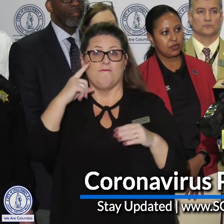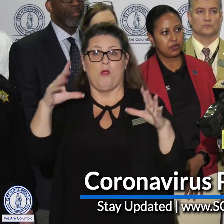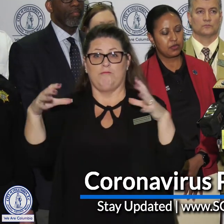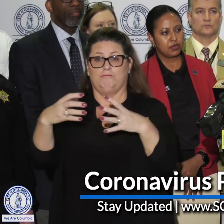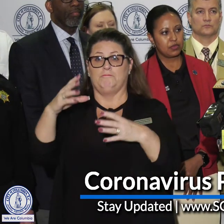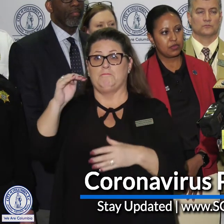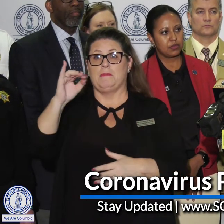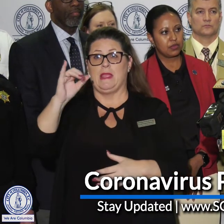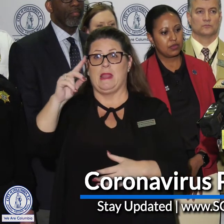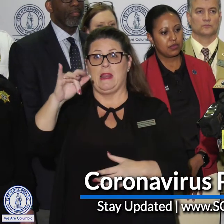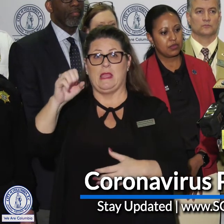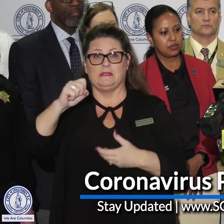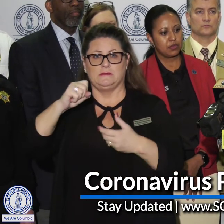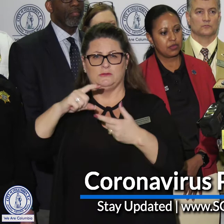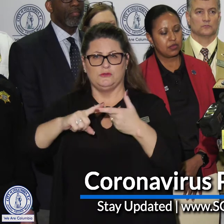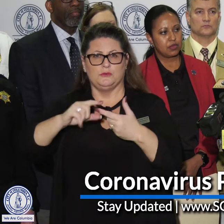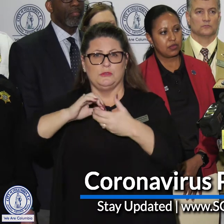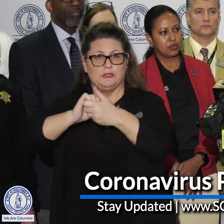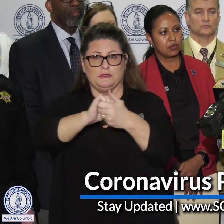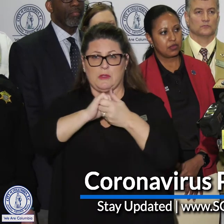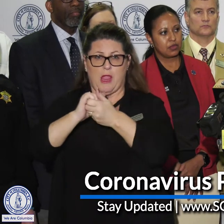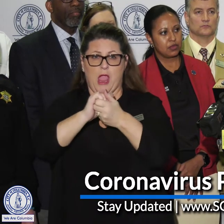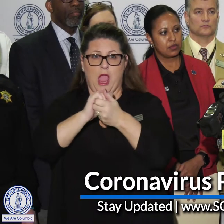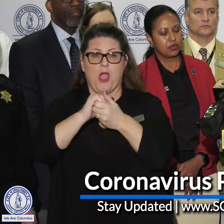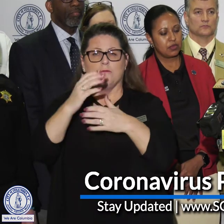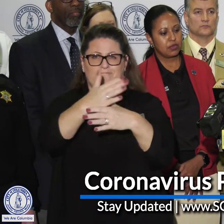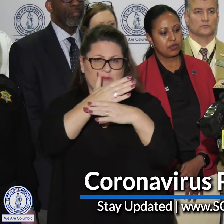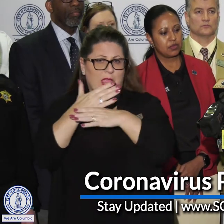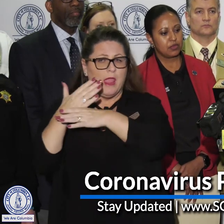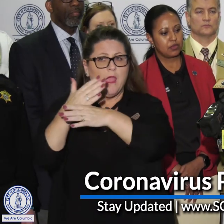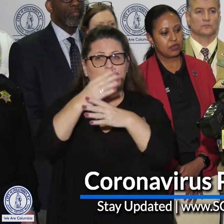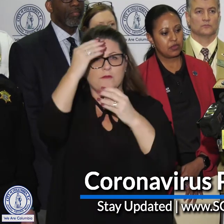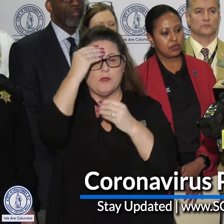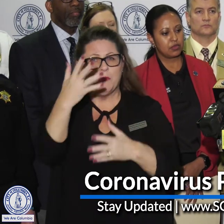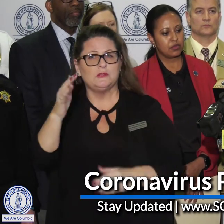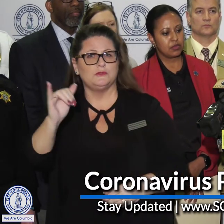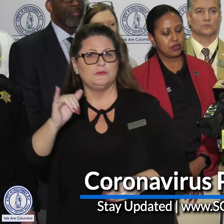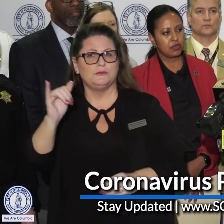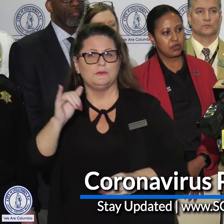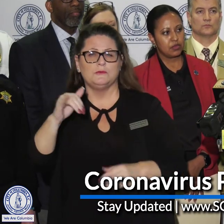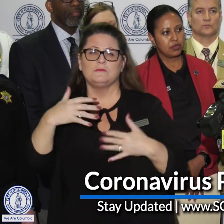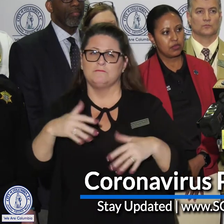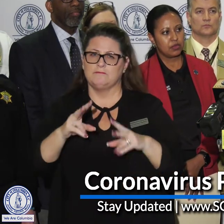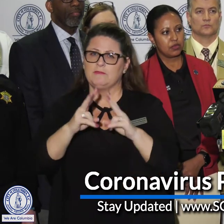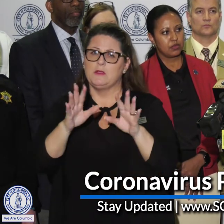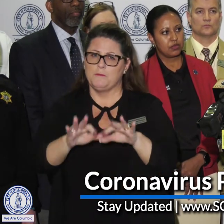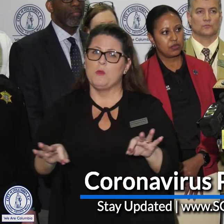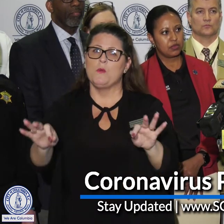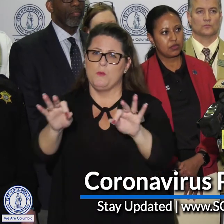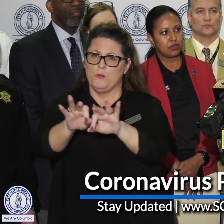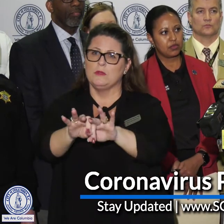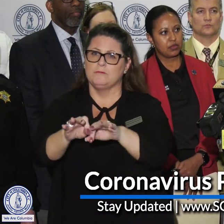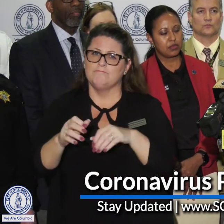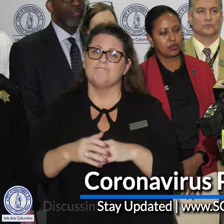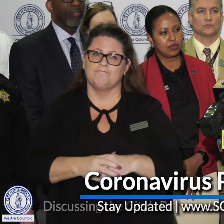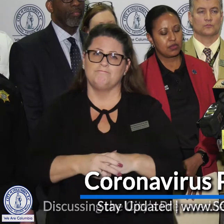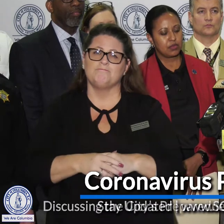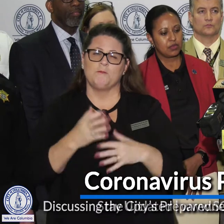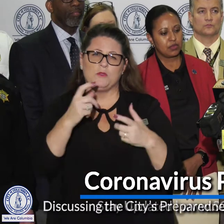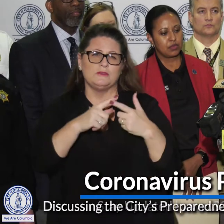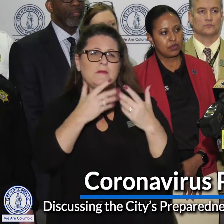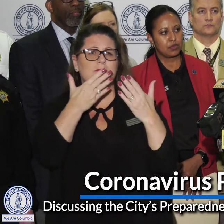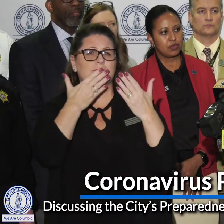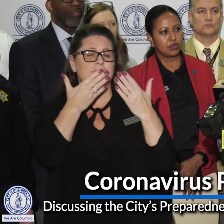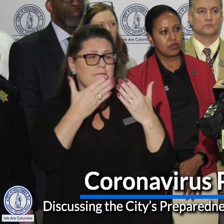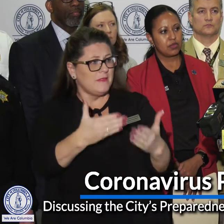An opportunity to collaborate, partnership, work with each other, coordinate resources and things of that particular nature. You know, I want to thank my